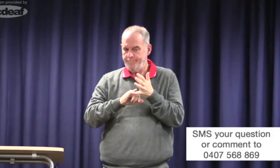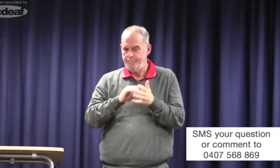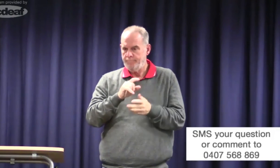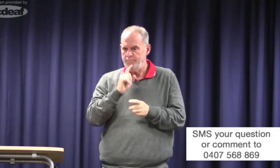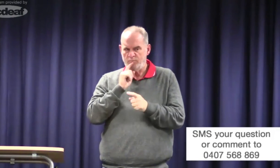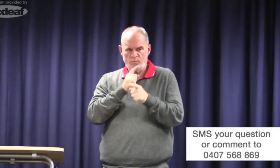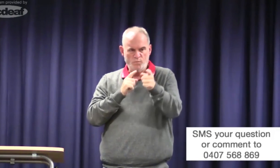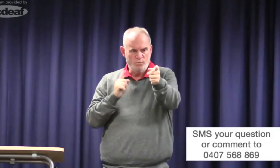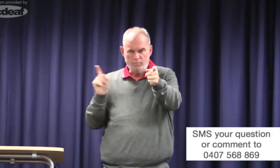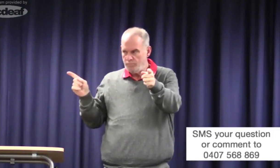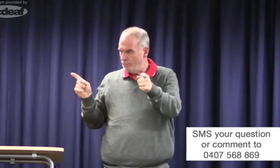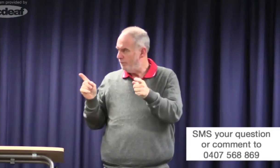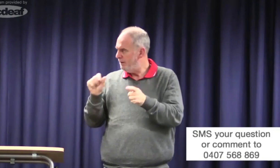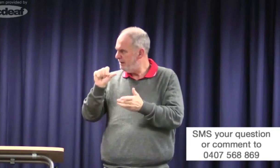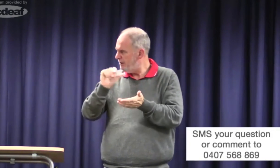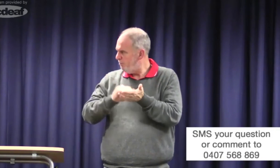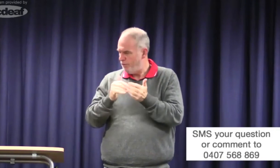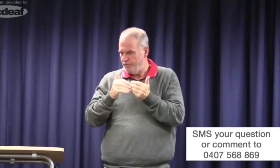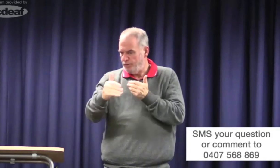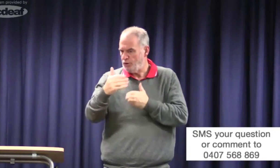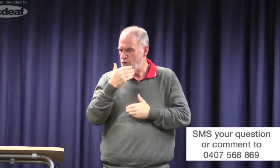I want to go back to DSS.